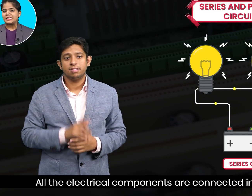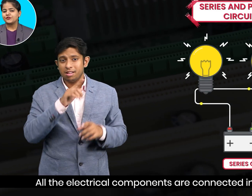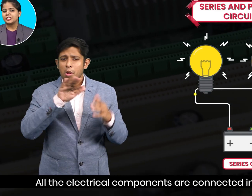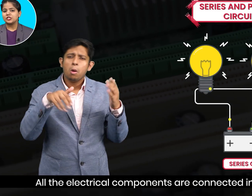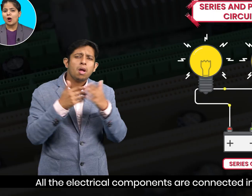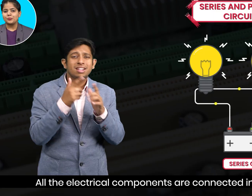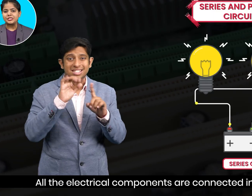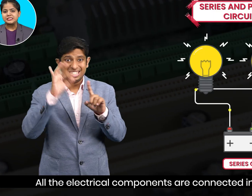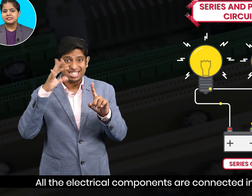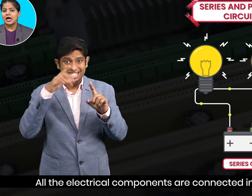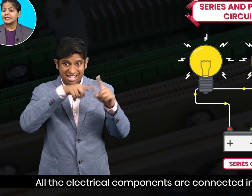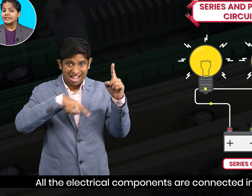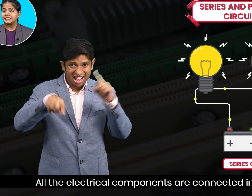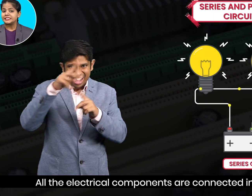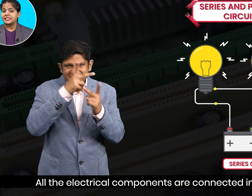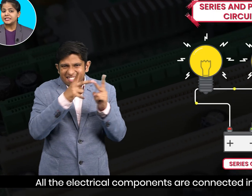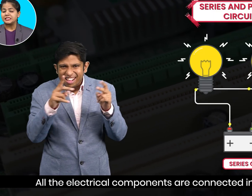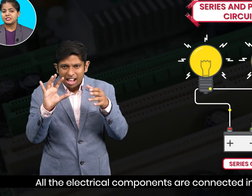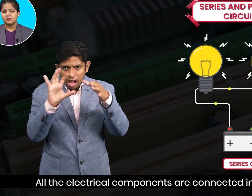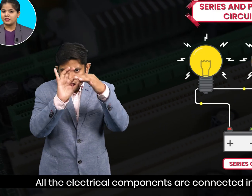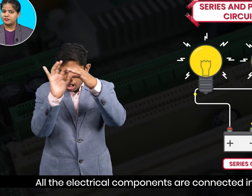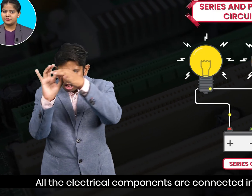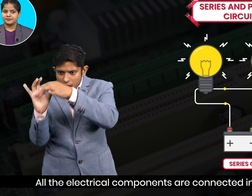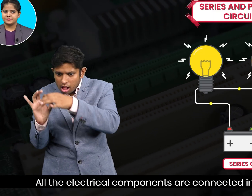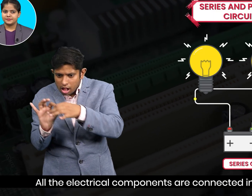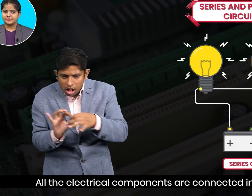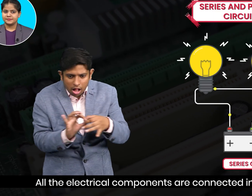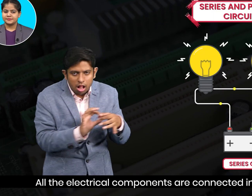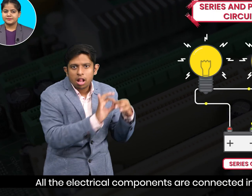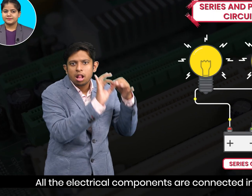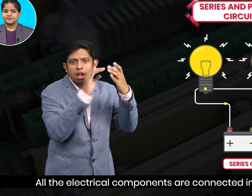All the electrical components are connected in this path.